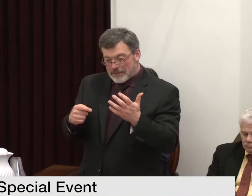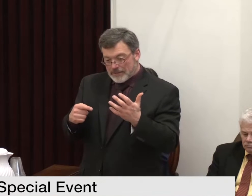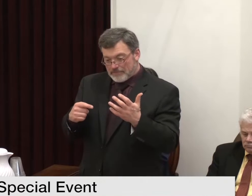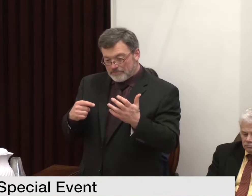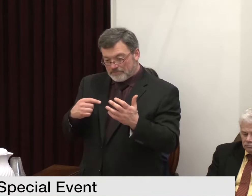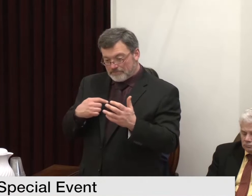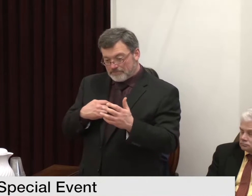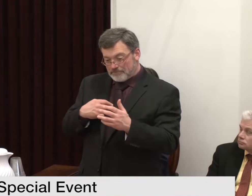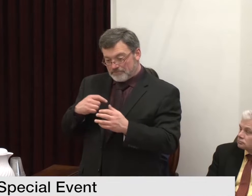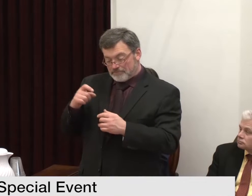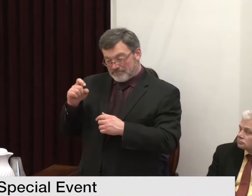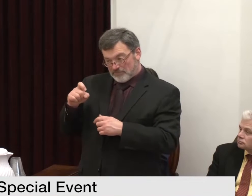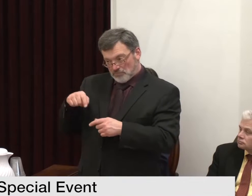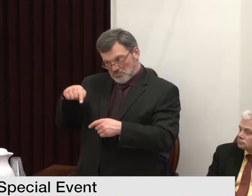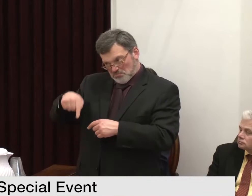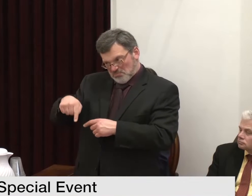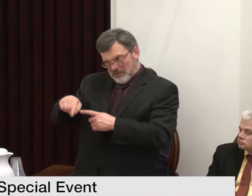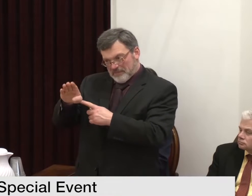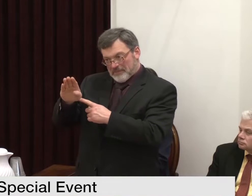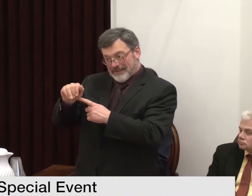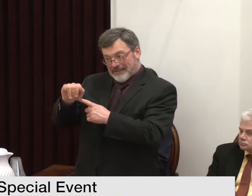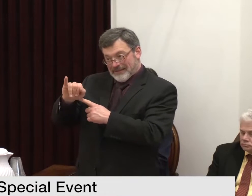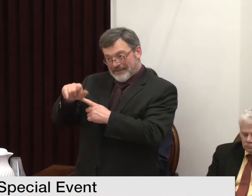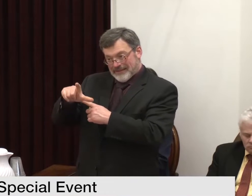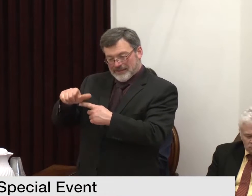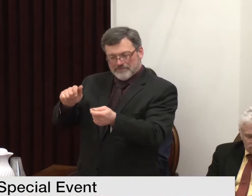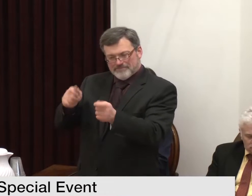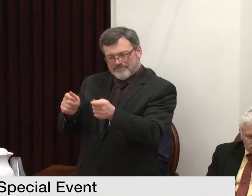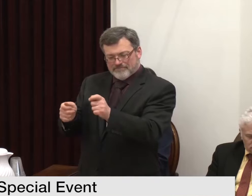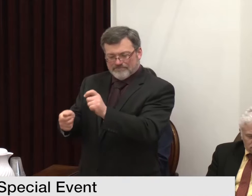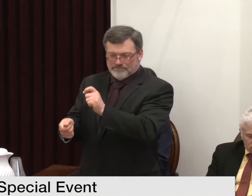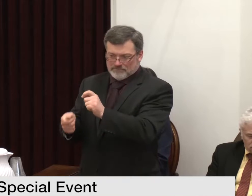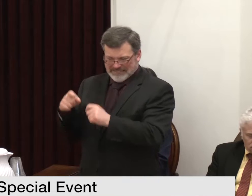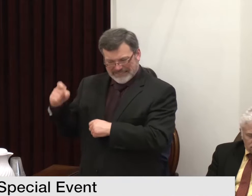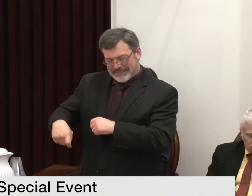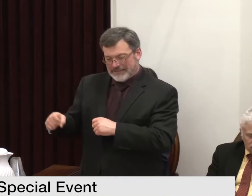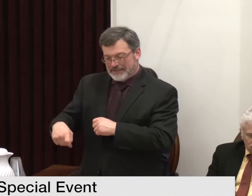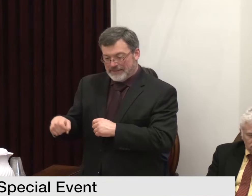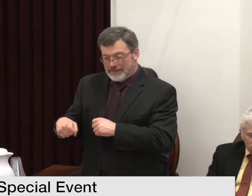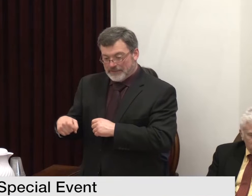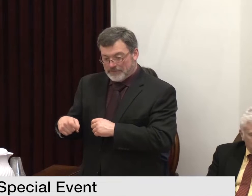changes and increasing accountability for those who violate conditions of release.